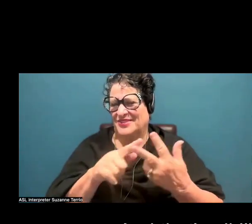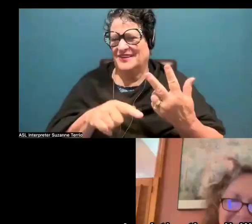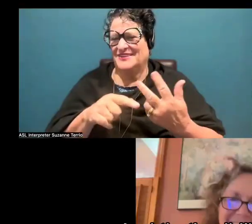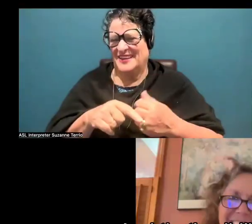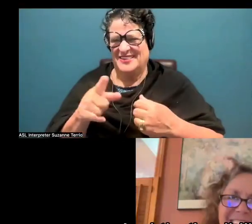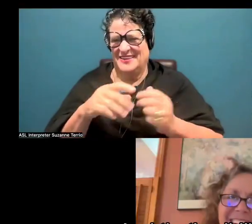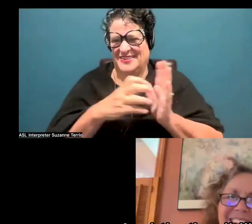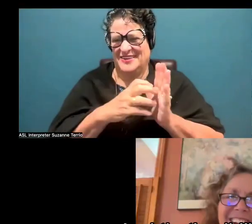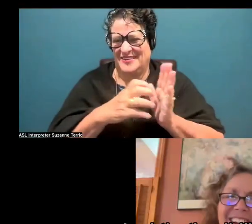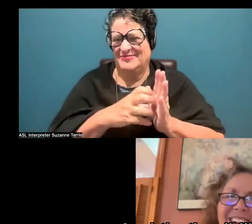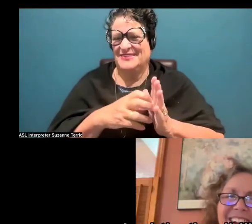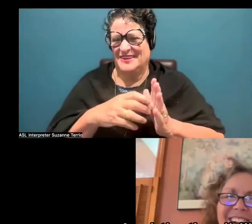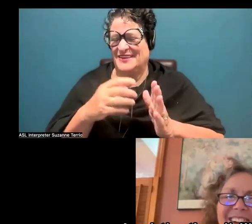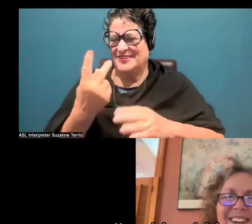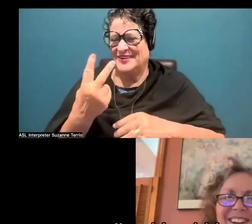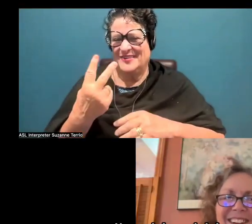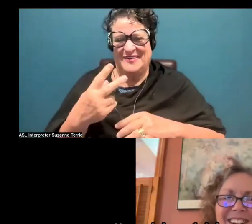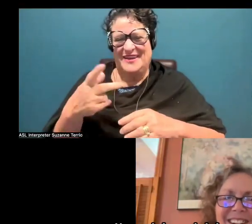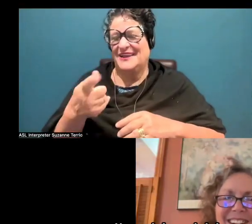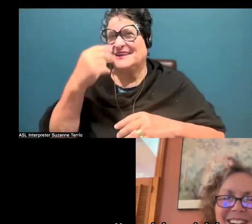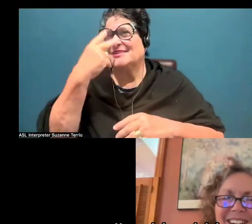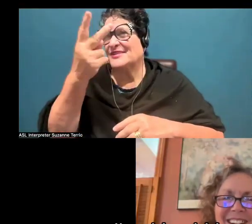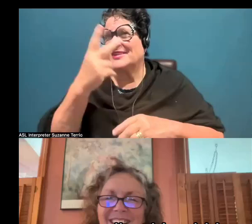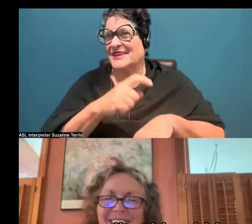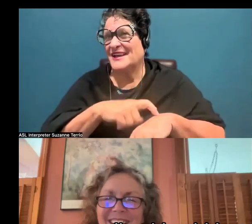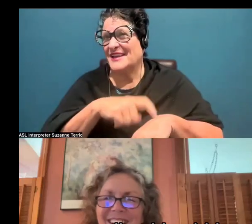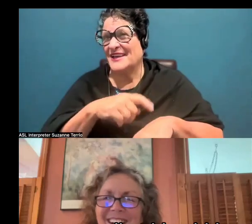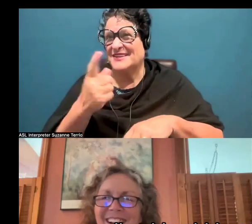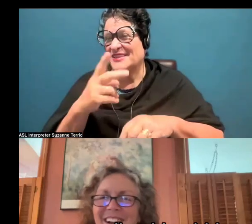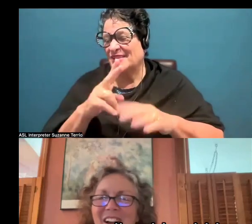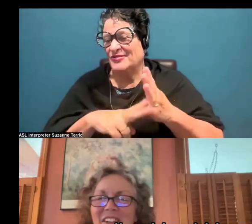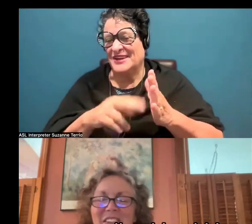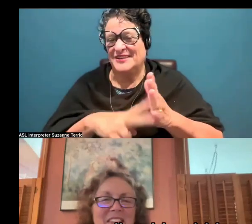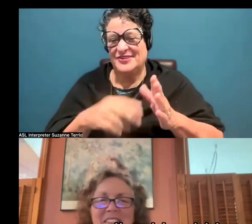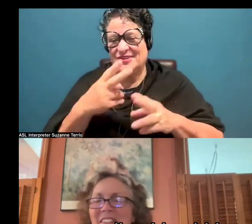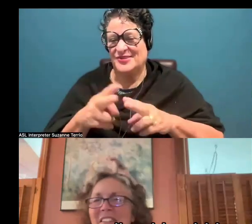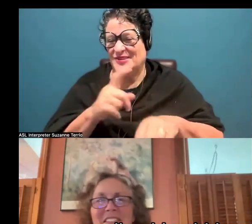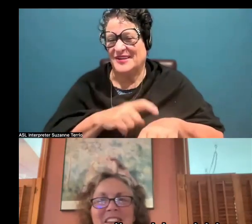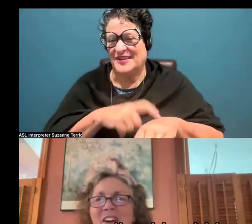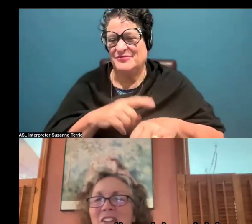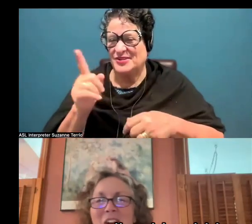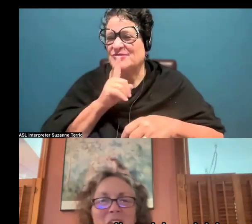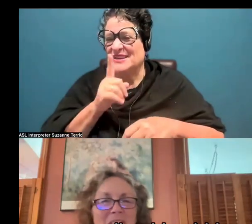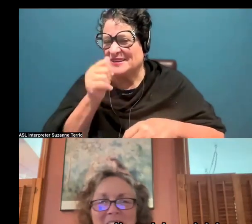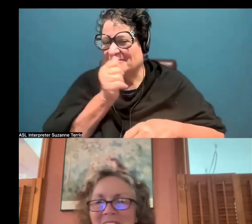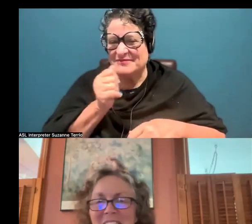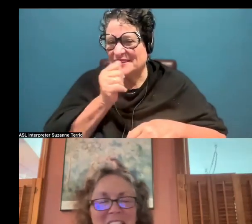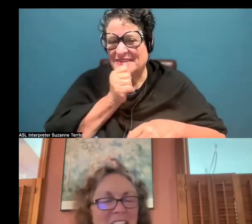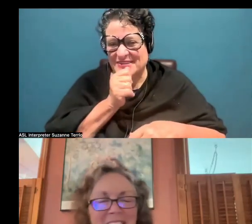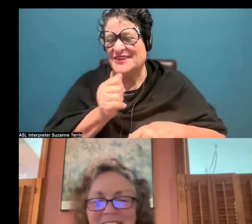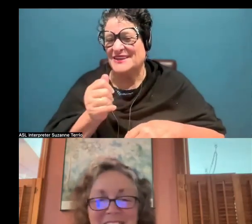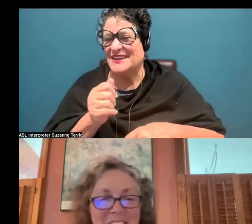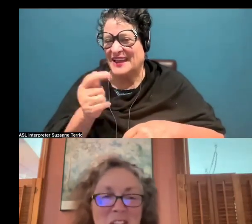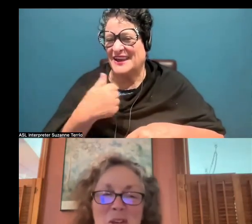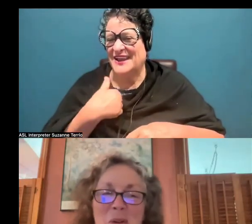And that's all I'll read for today because I just looked at the clock and I realized I said I would read for a short time, and it actually No, took no, about the standard length